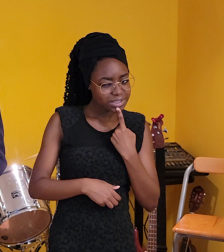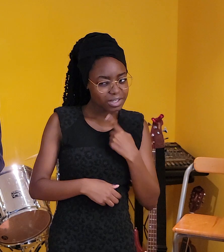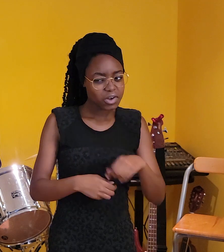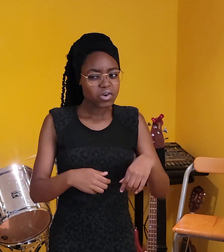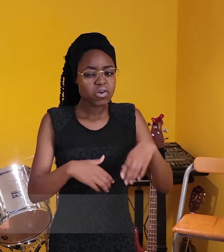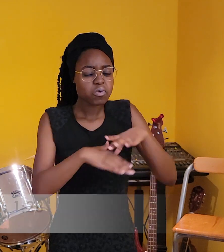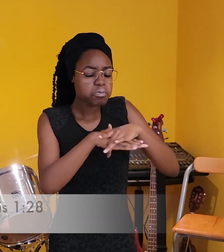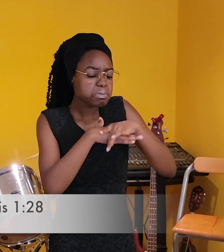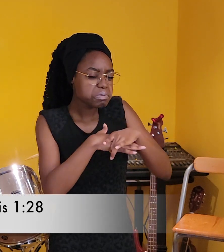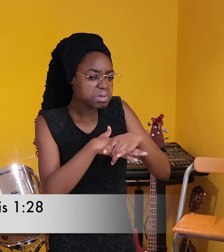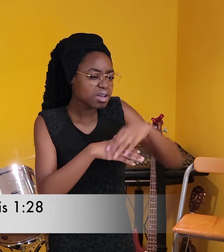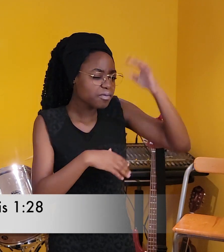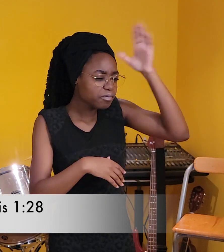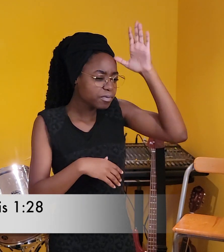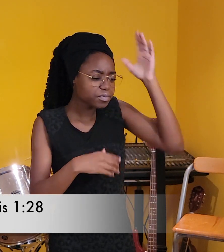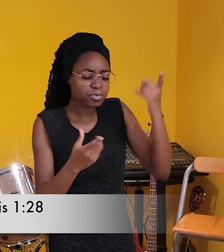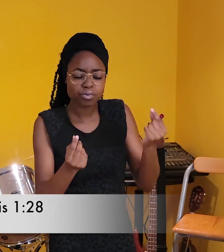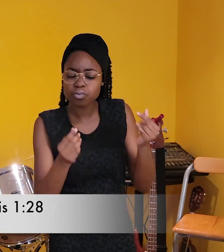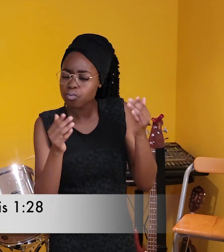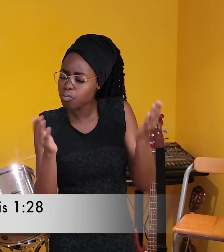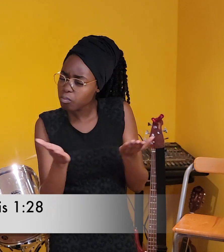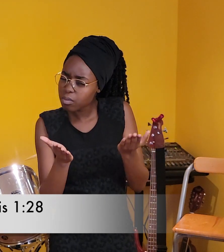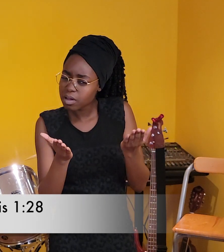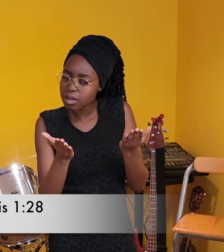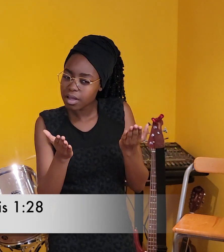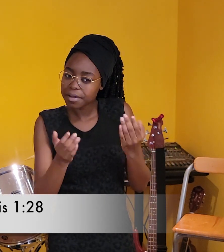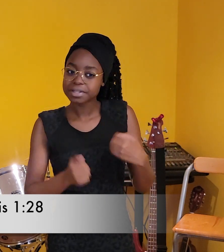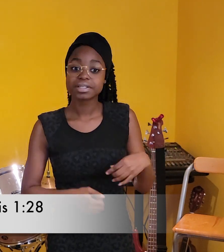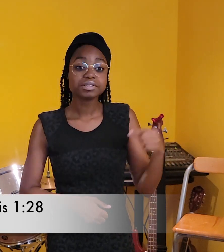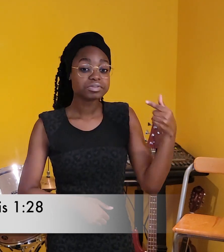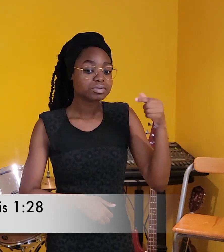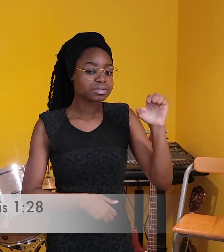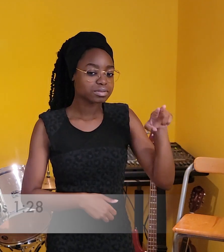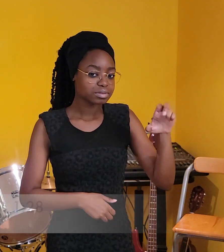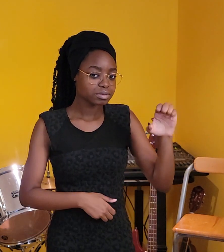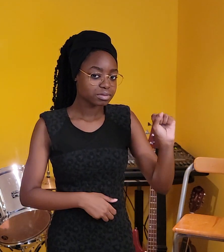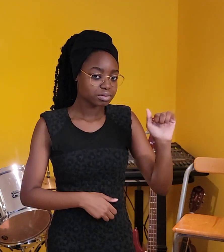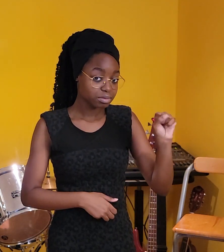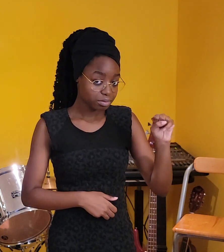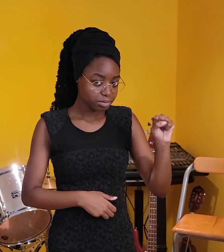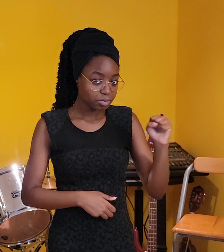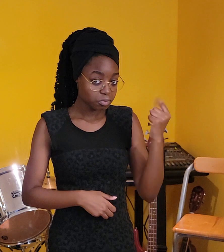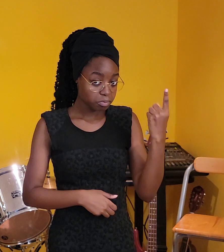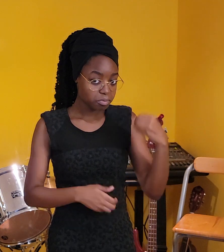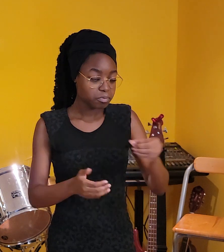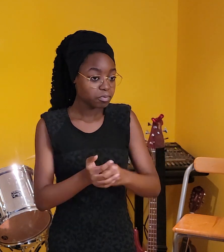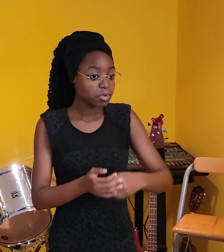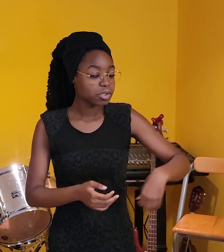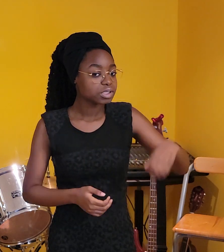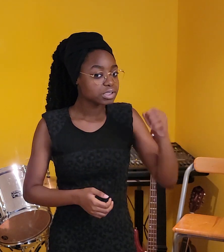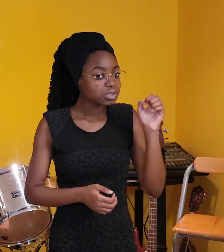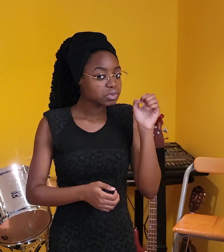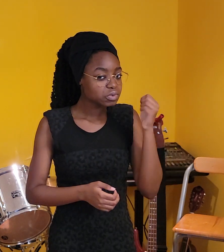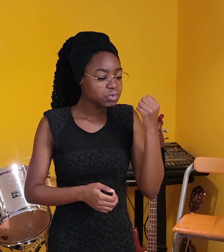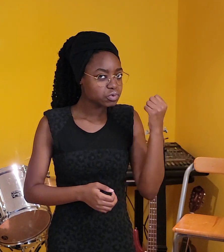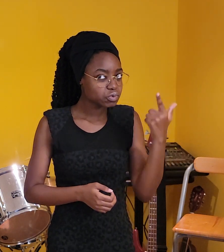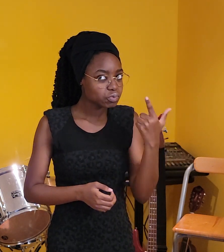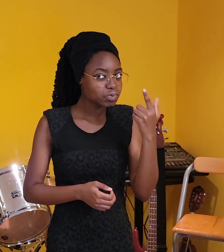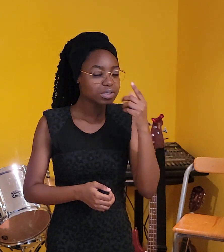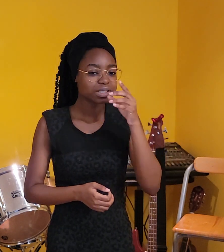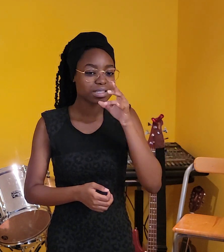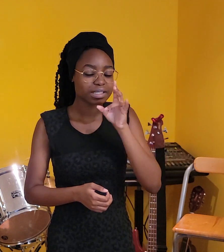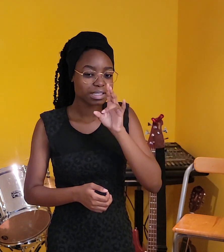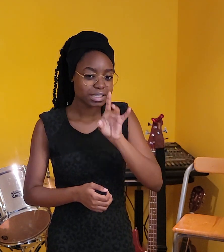I mean, look at it this way. In Genesis 1:28, fatherhood was what? Was one of the first